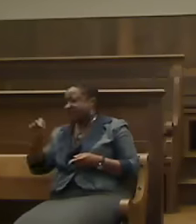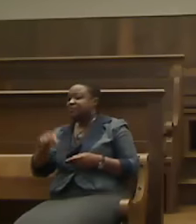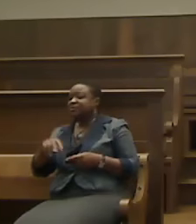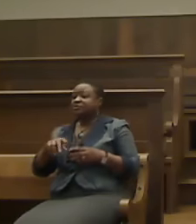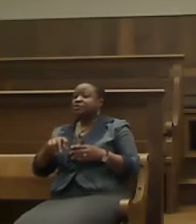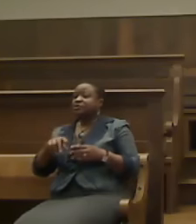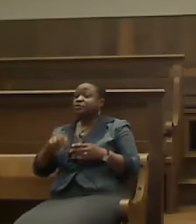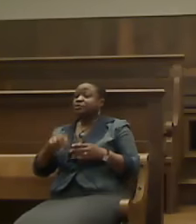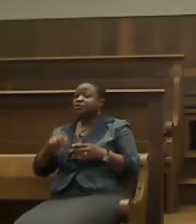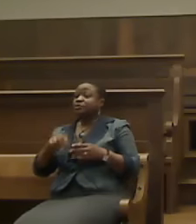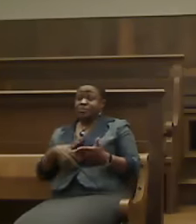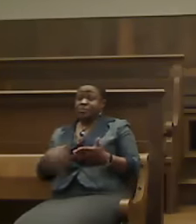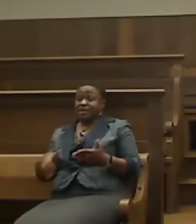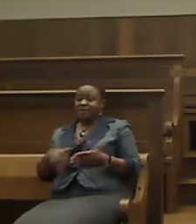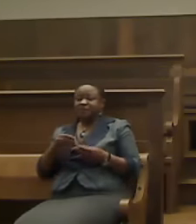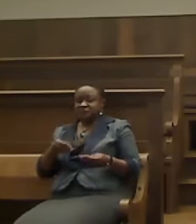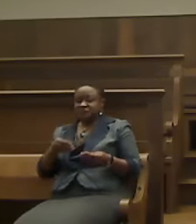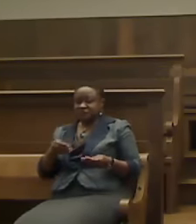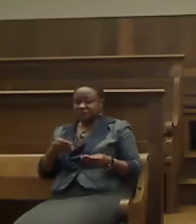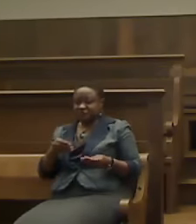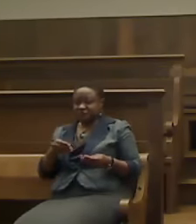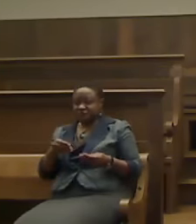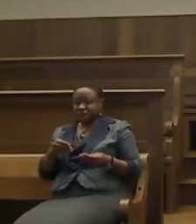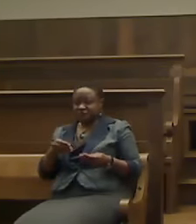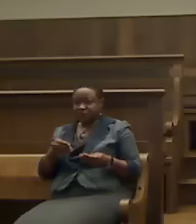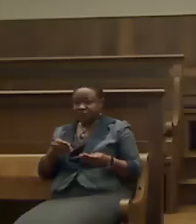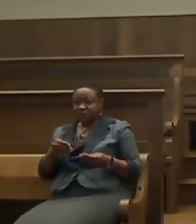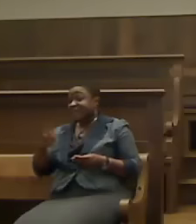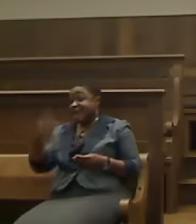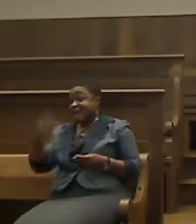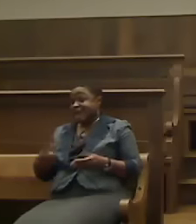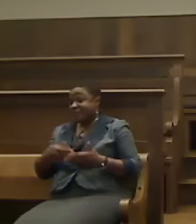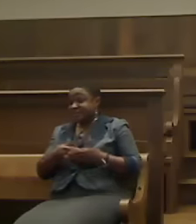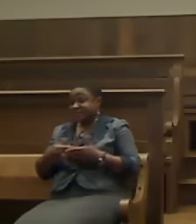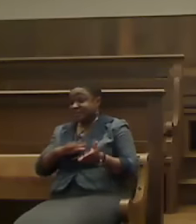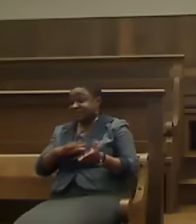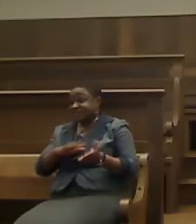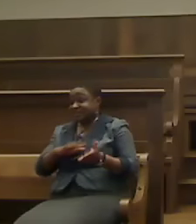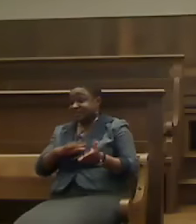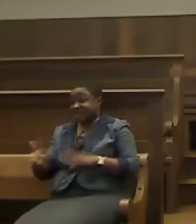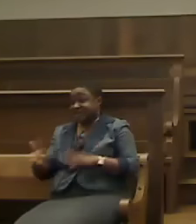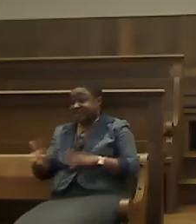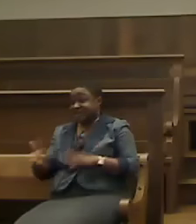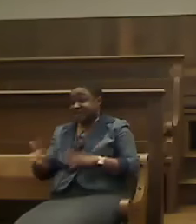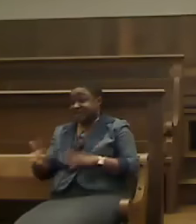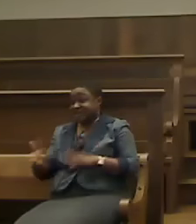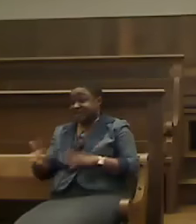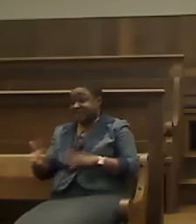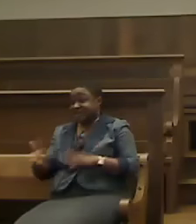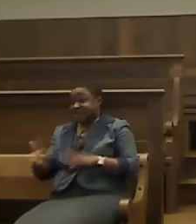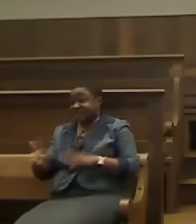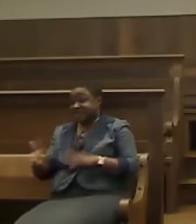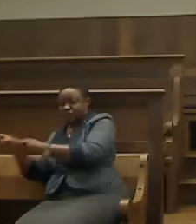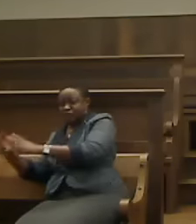they got pregnant. And first of all, more than half of the babies died within 3 weeks compared to 10% in the controls. But the babies were